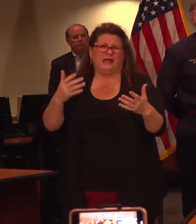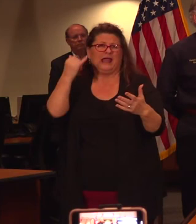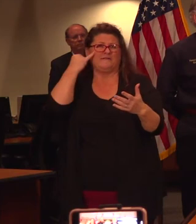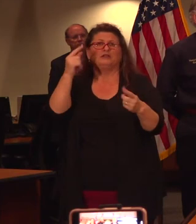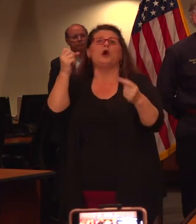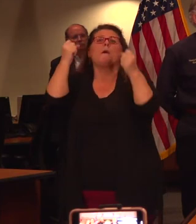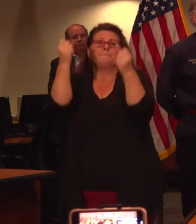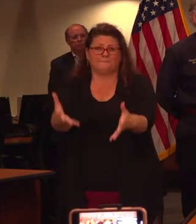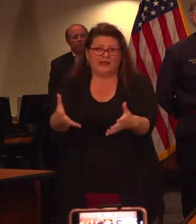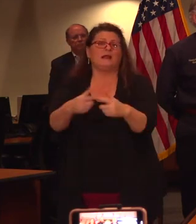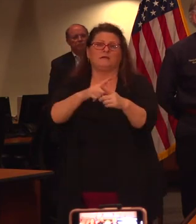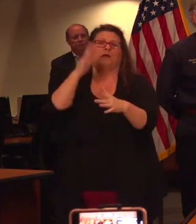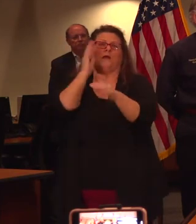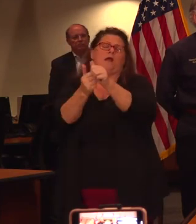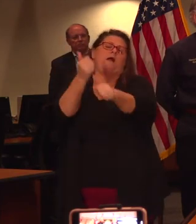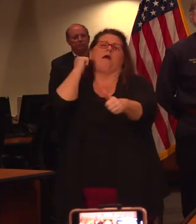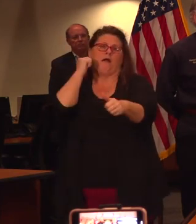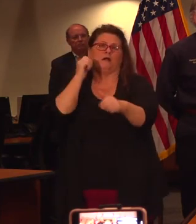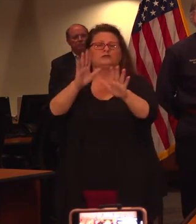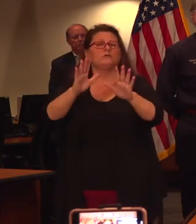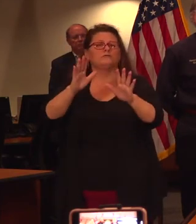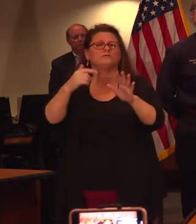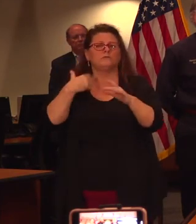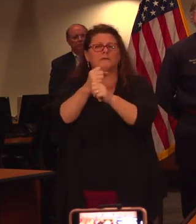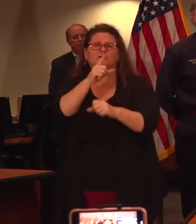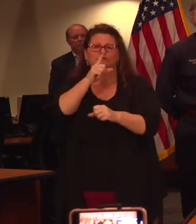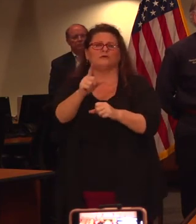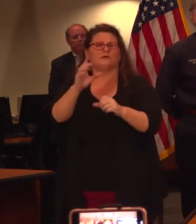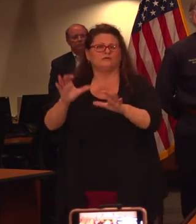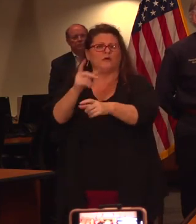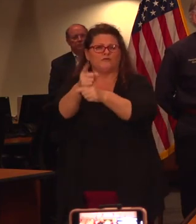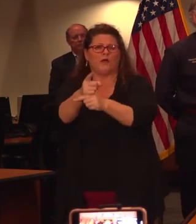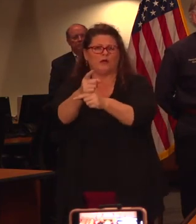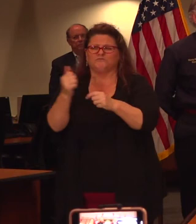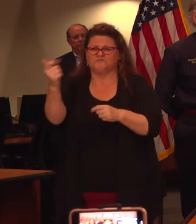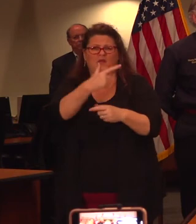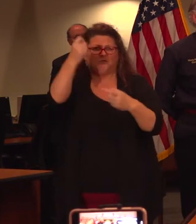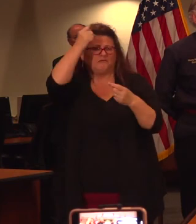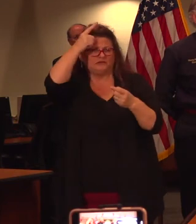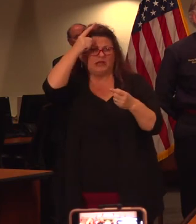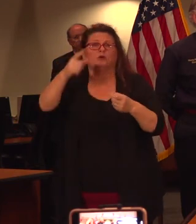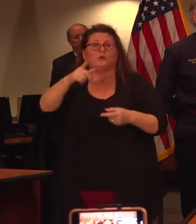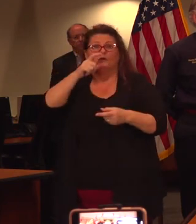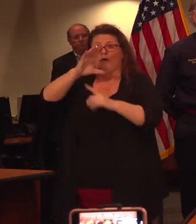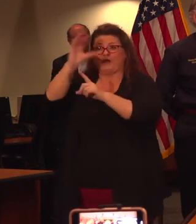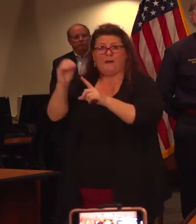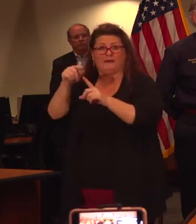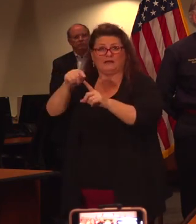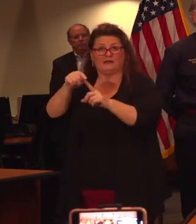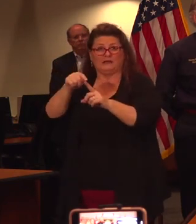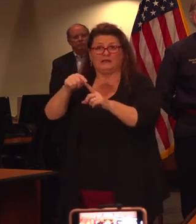back too. So everyone has the same motive to get this done right. Everyone's on board. Every company that I've talked to said we